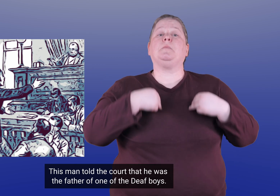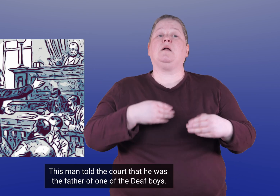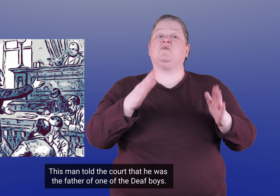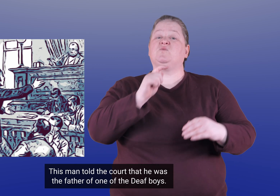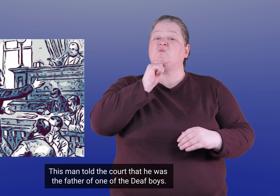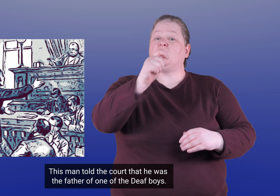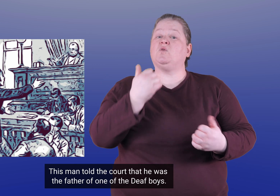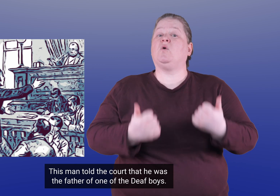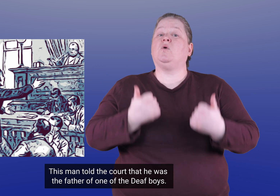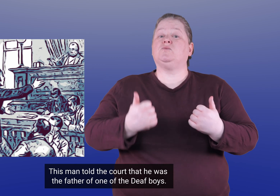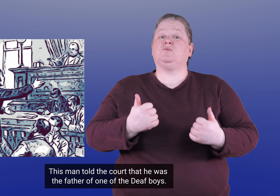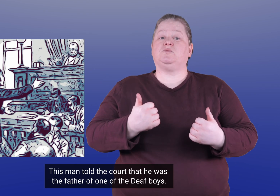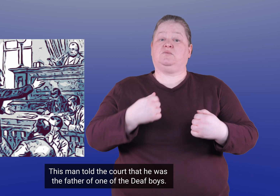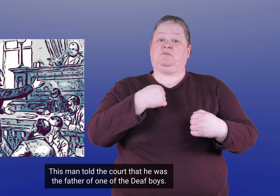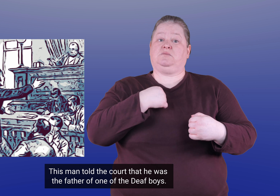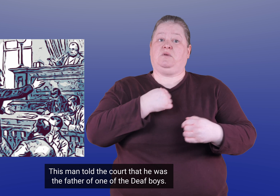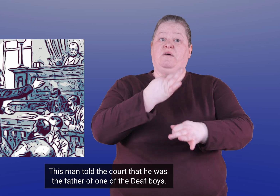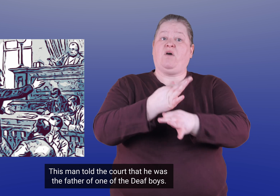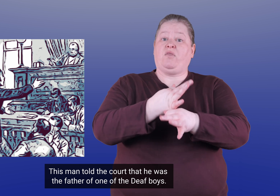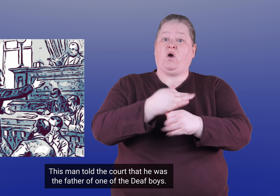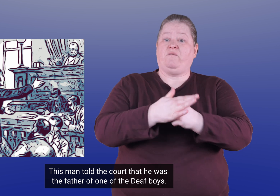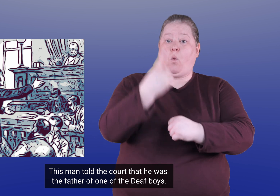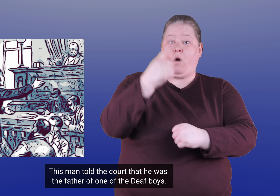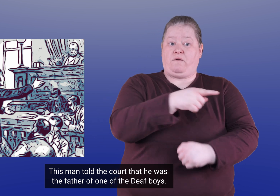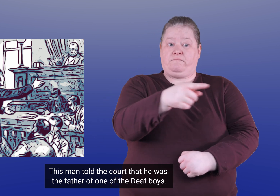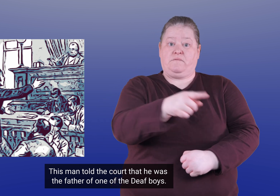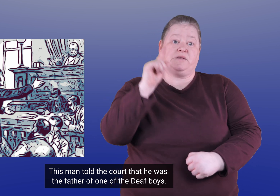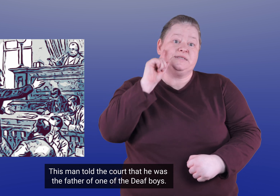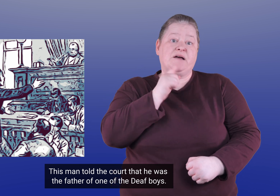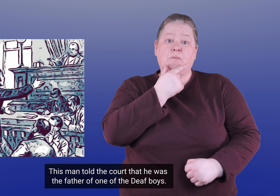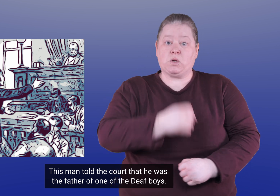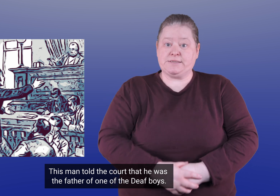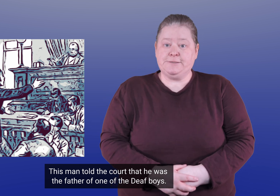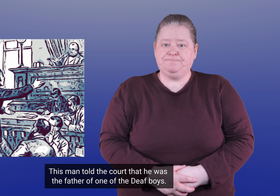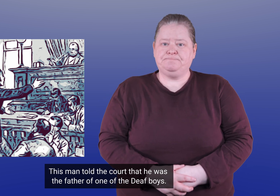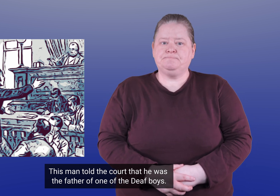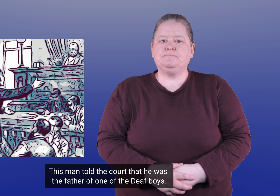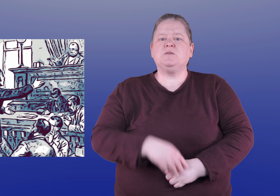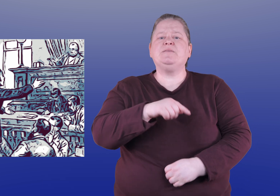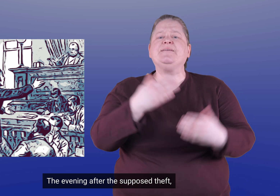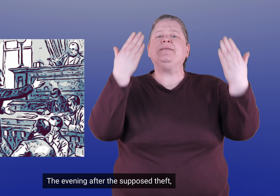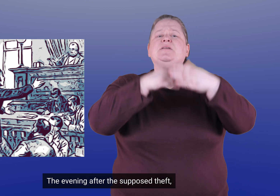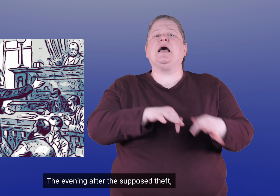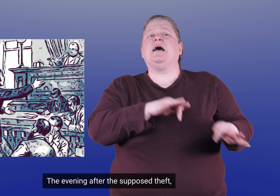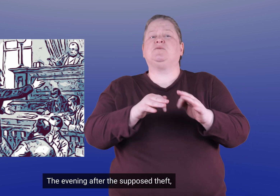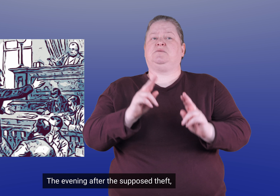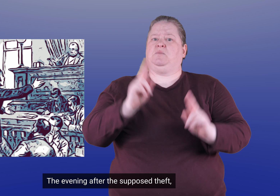This man told the court that he was the father of one of the deaf boys. The evening after the